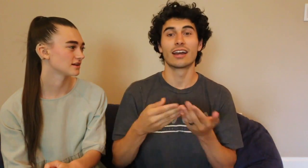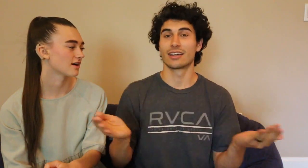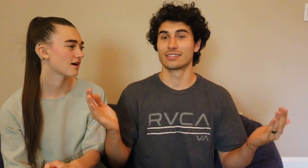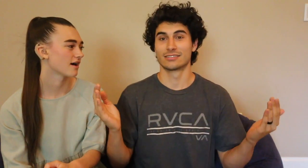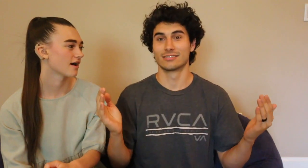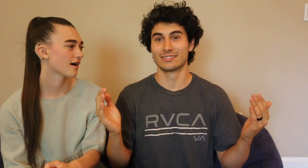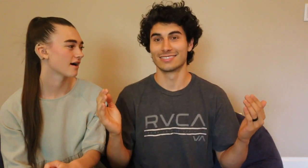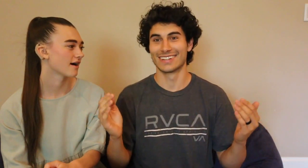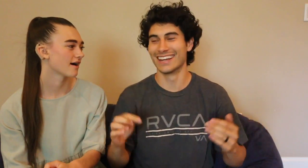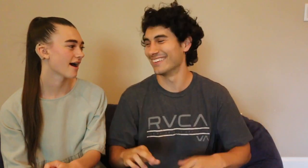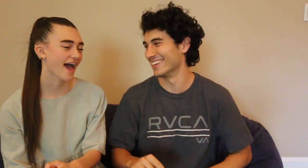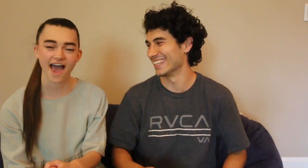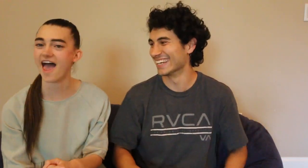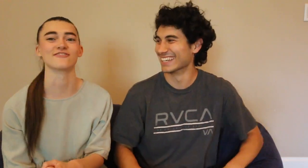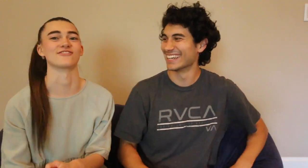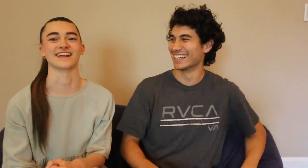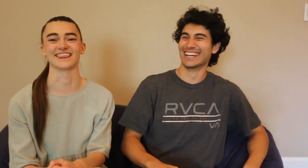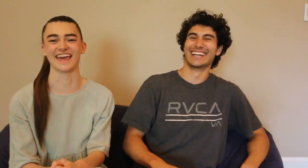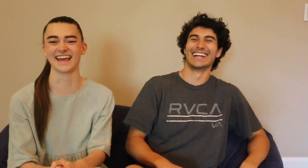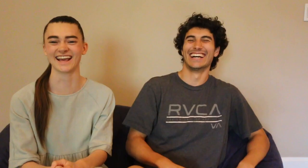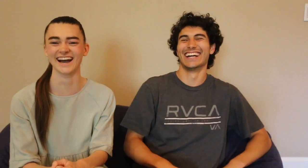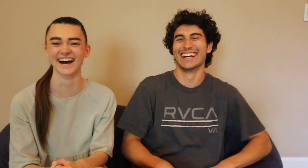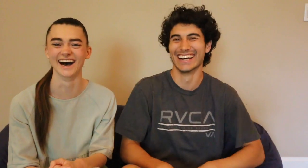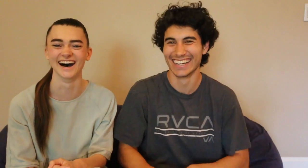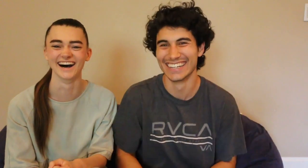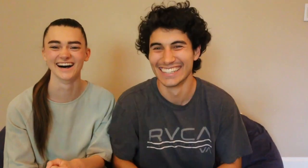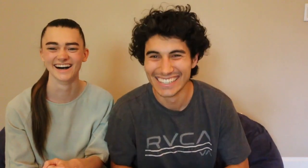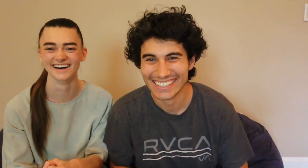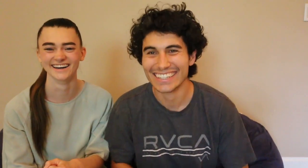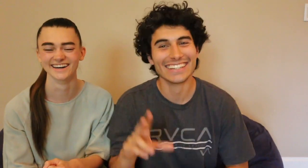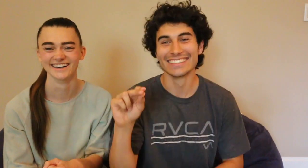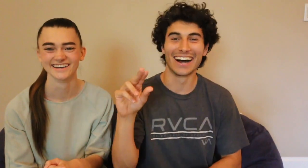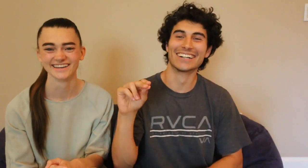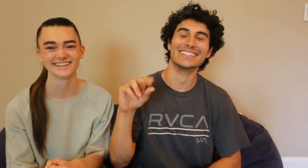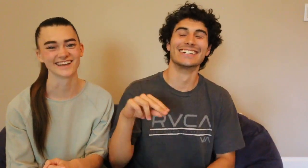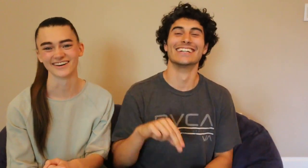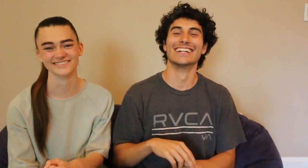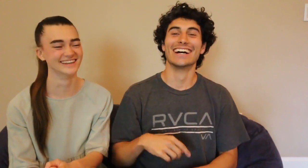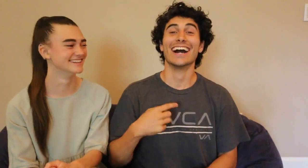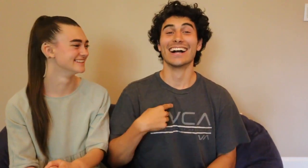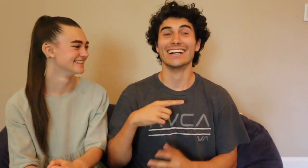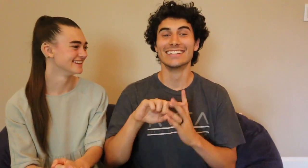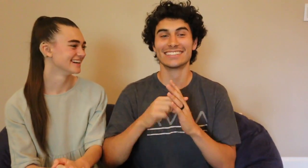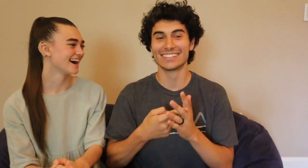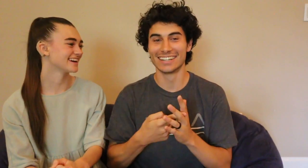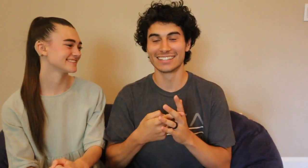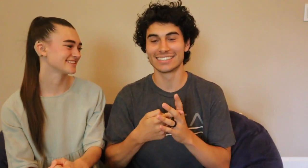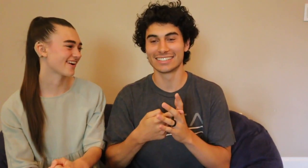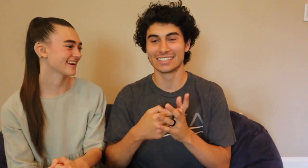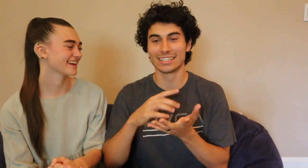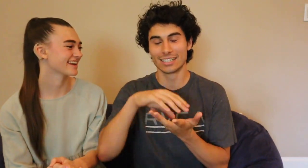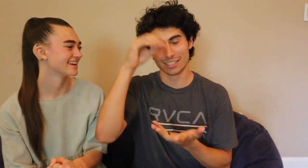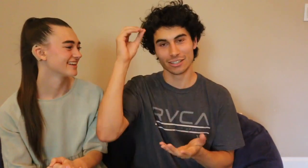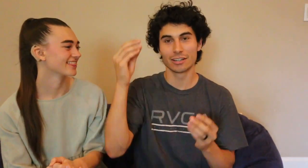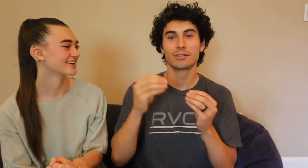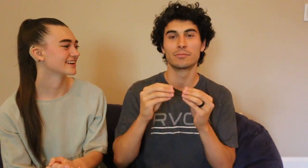everything. Everything. No. I started learning